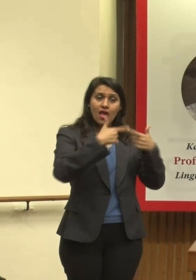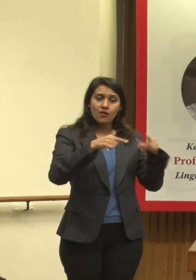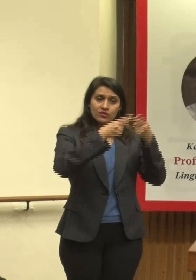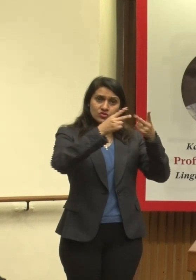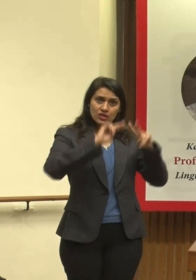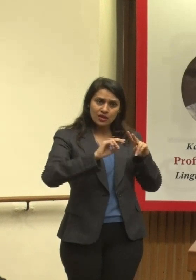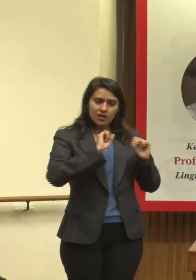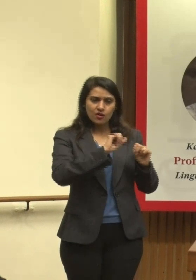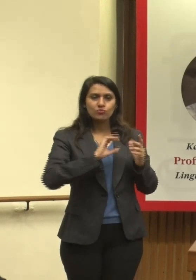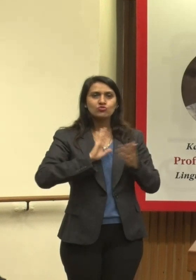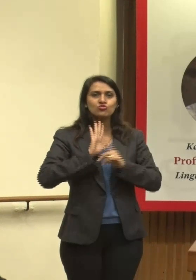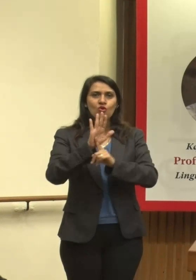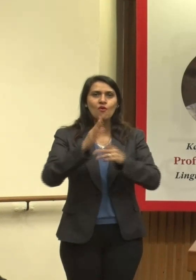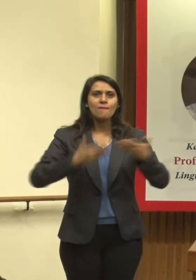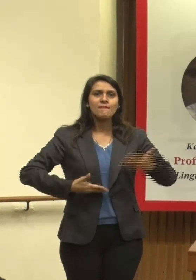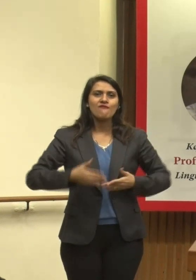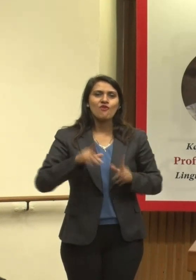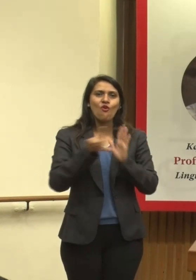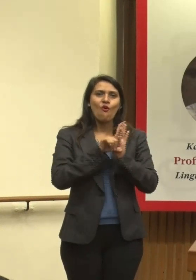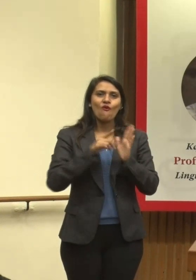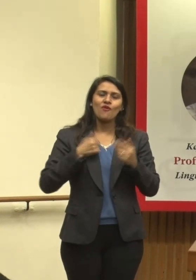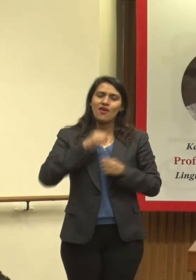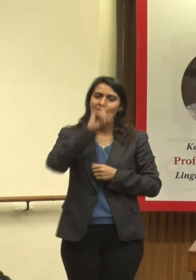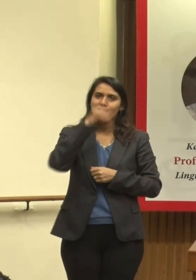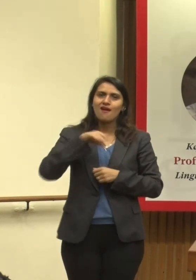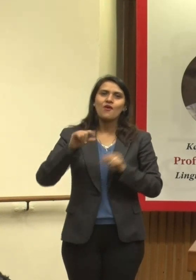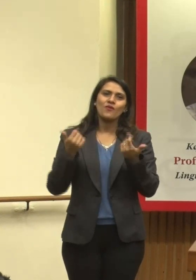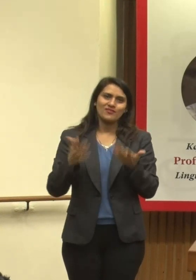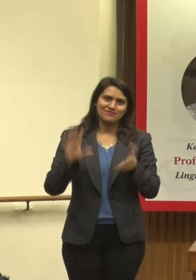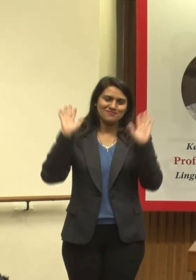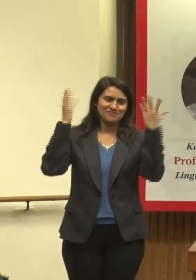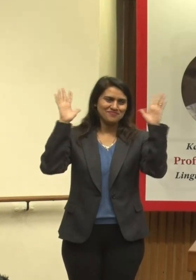law in our country. Thank you.